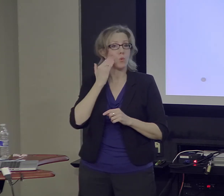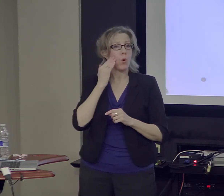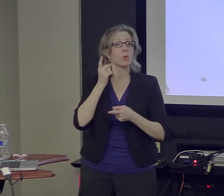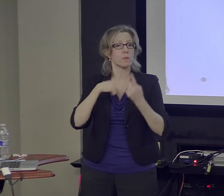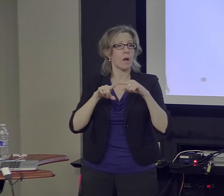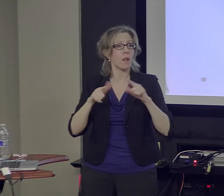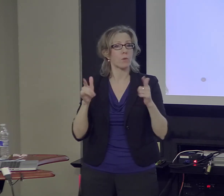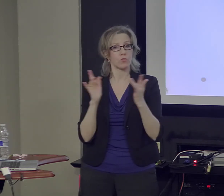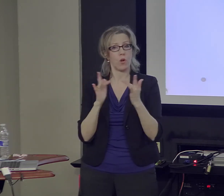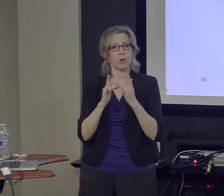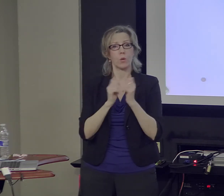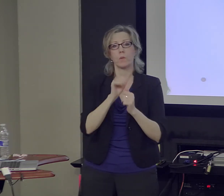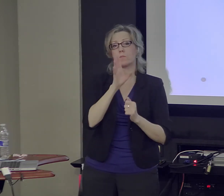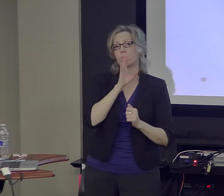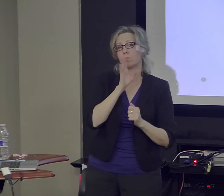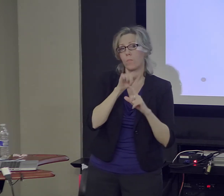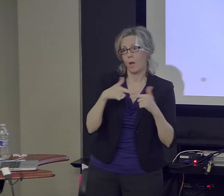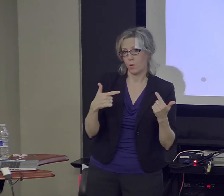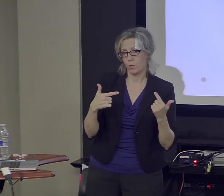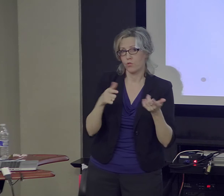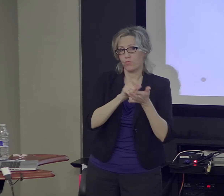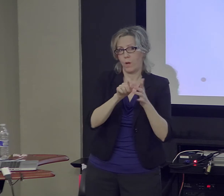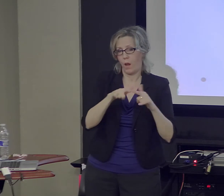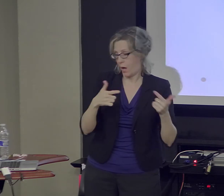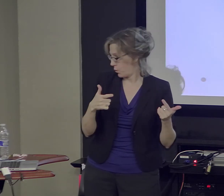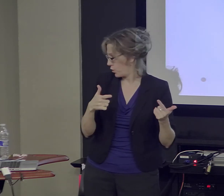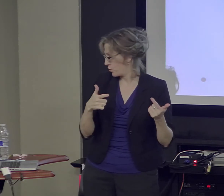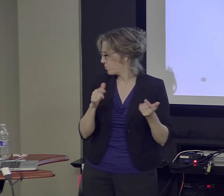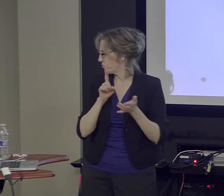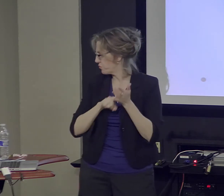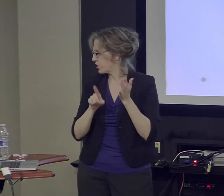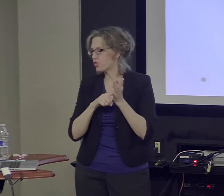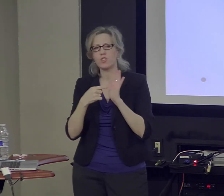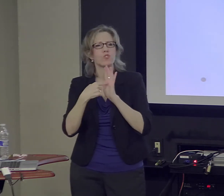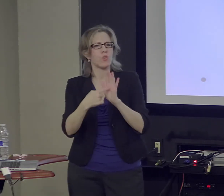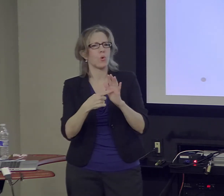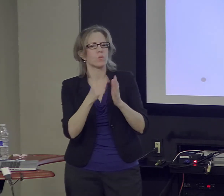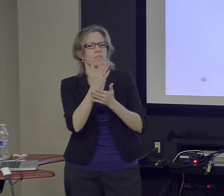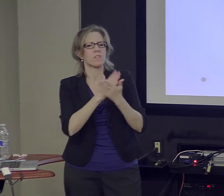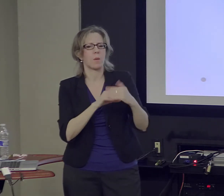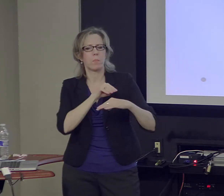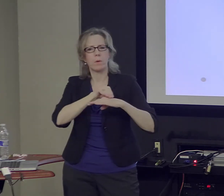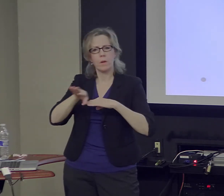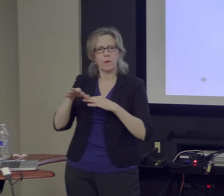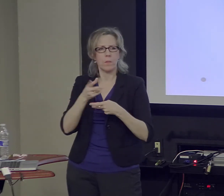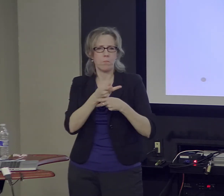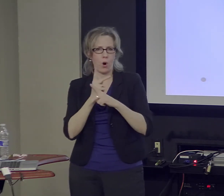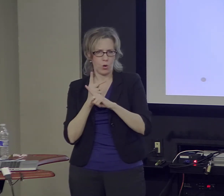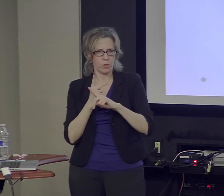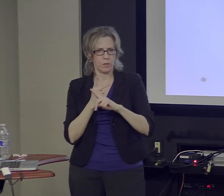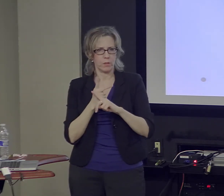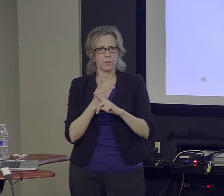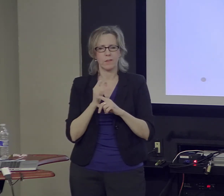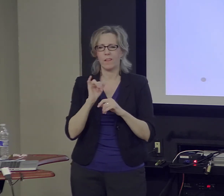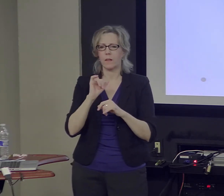So the contact of sign languages are not studied often. There are some researchers that show